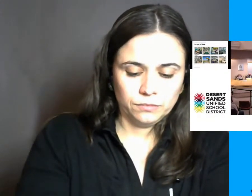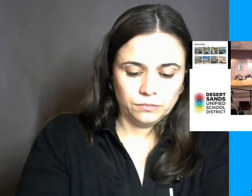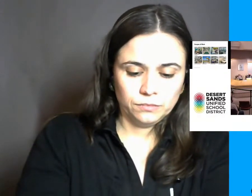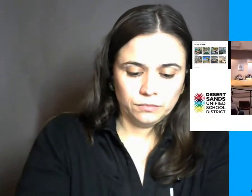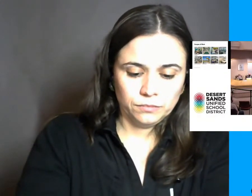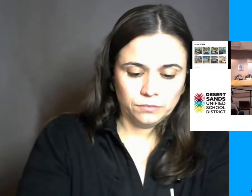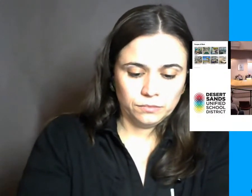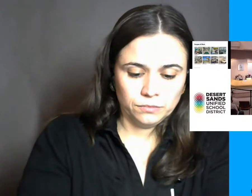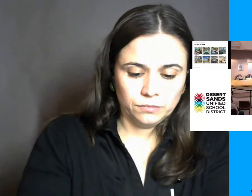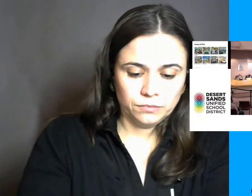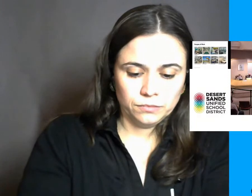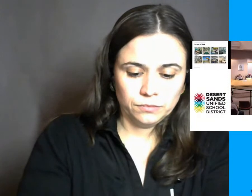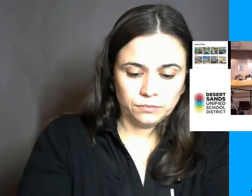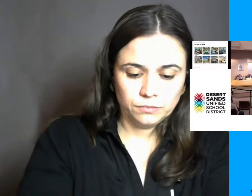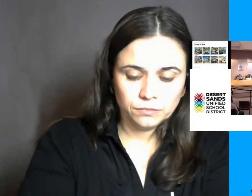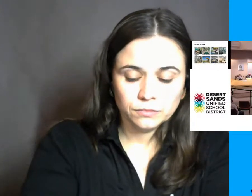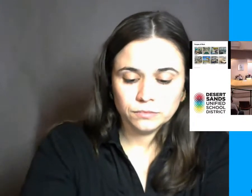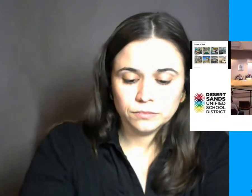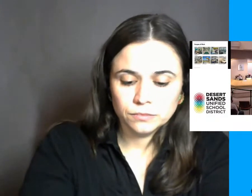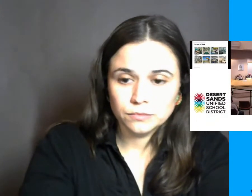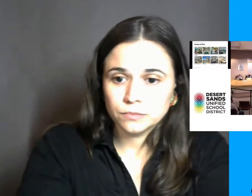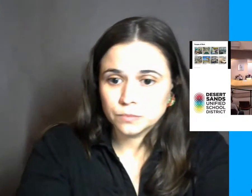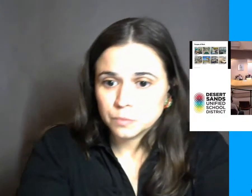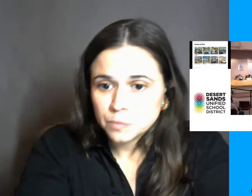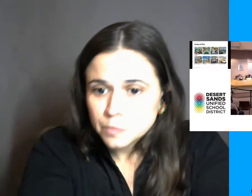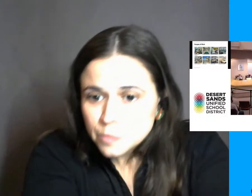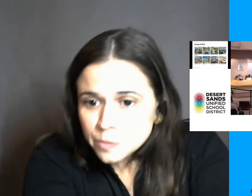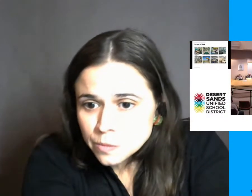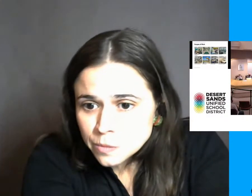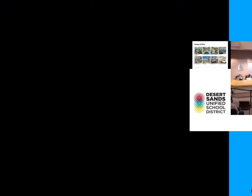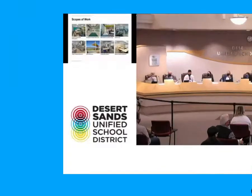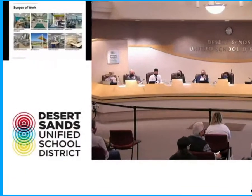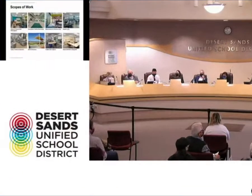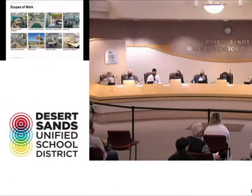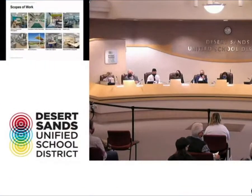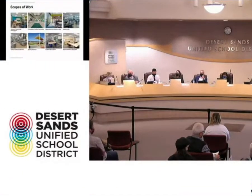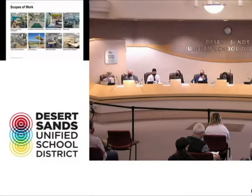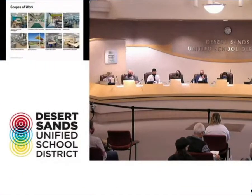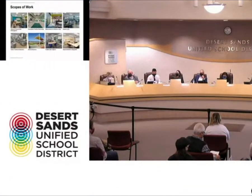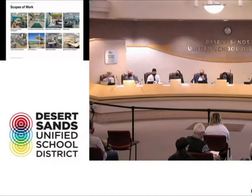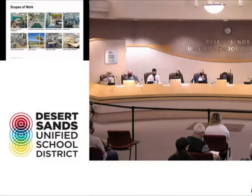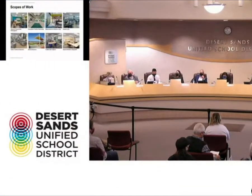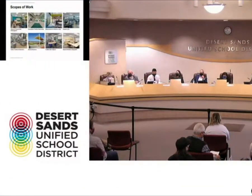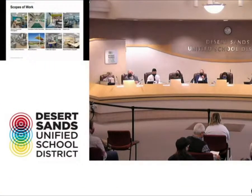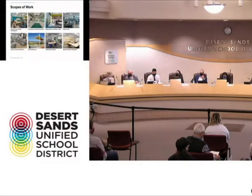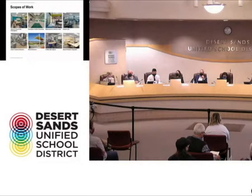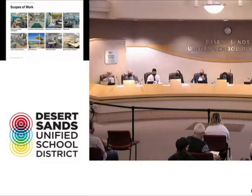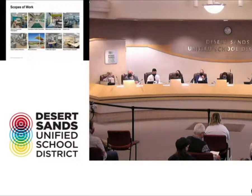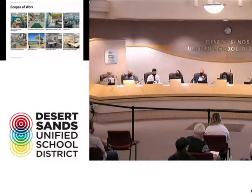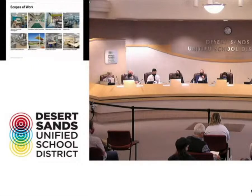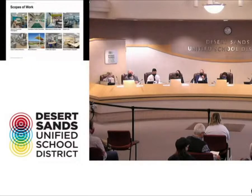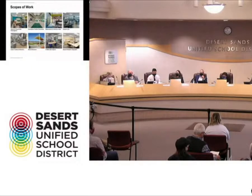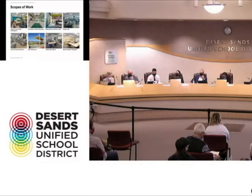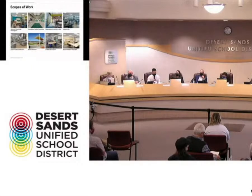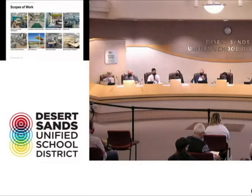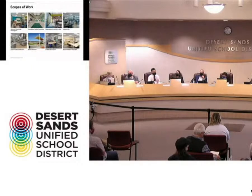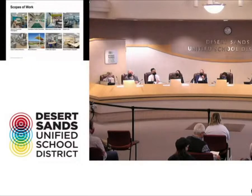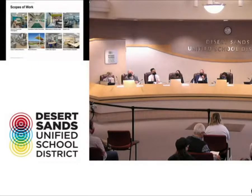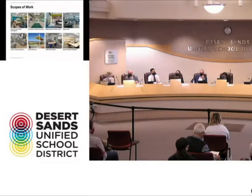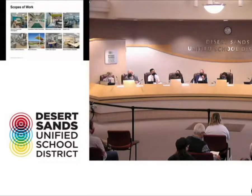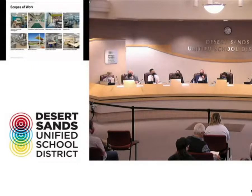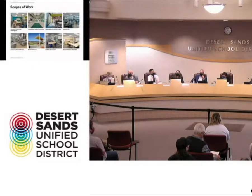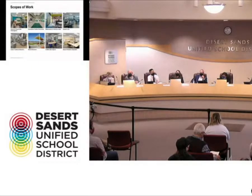to explore what does that look like to enclose them. And again, we are exploring that and looking at what are the impacts of those